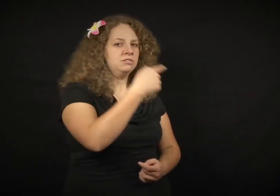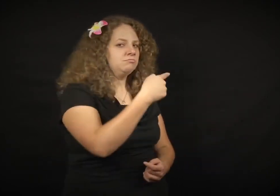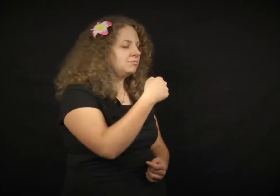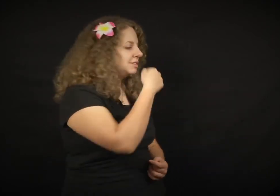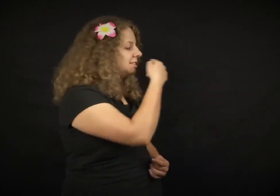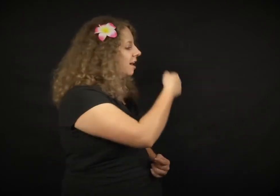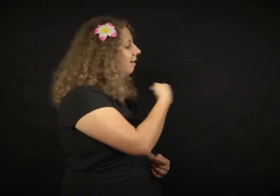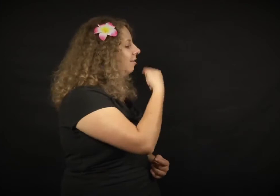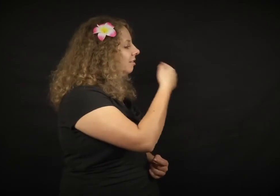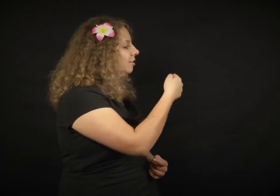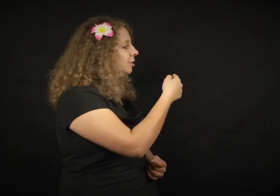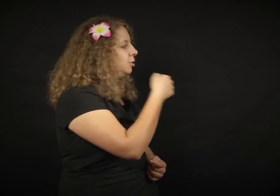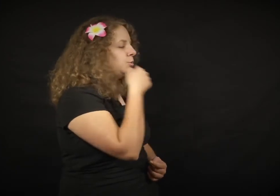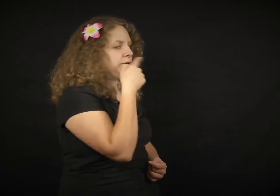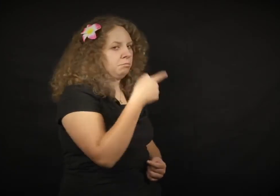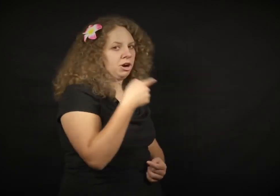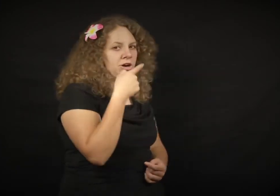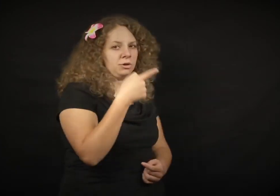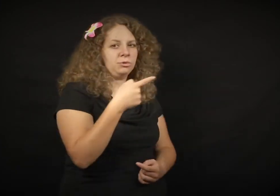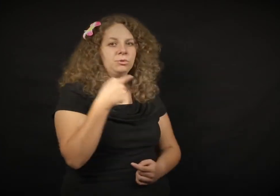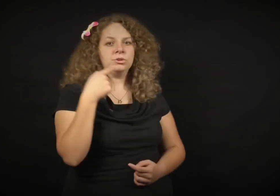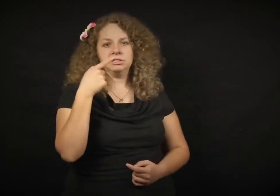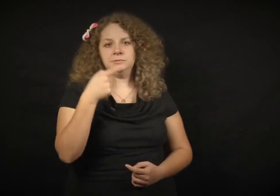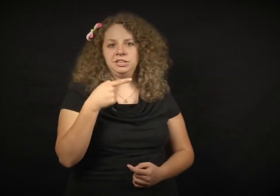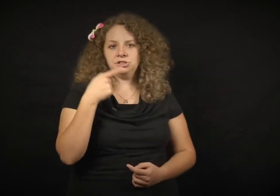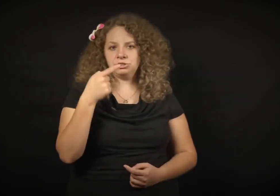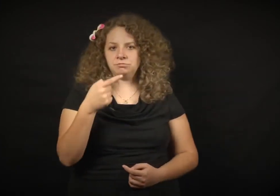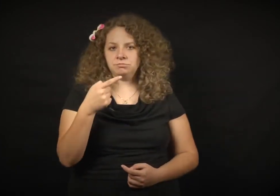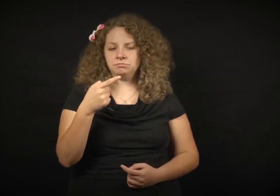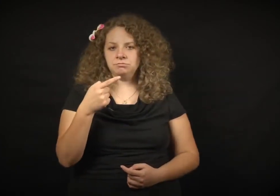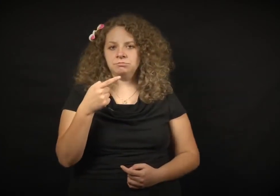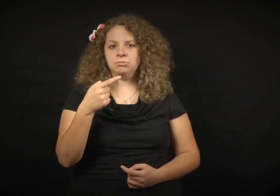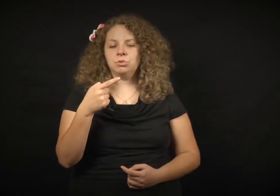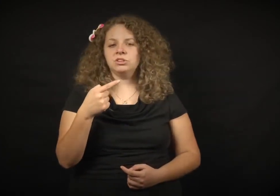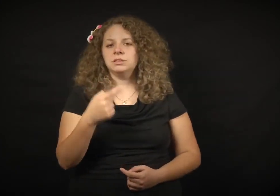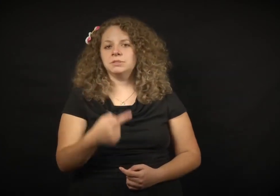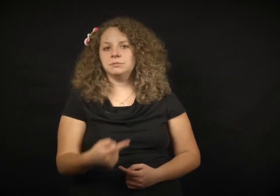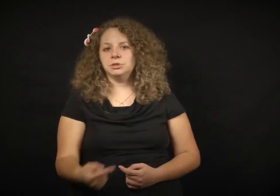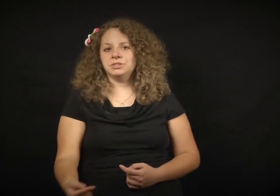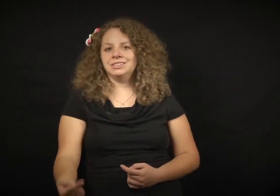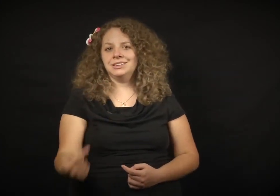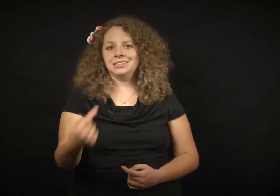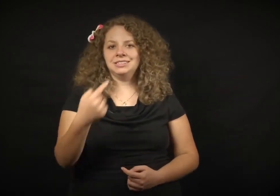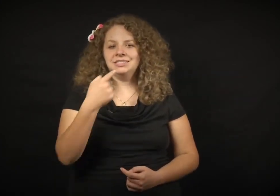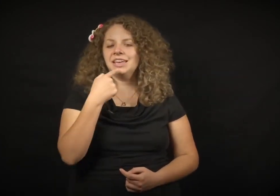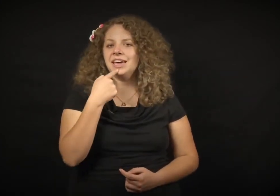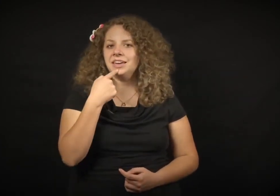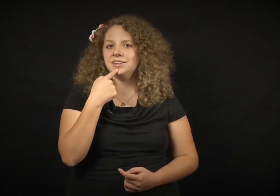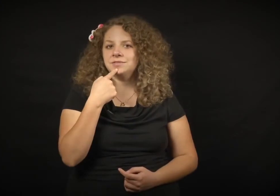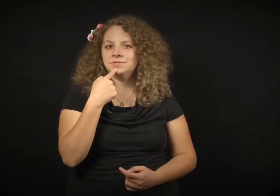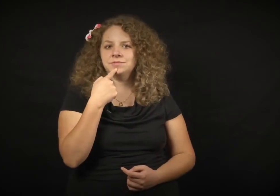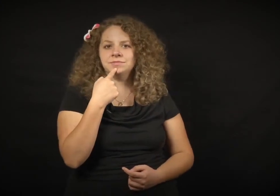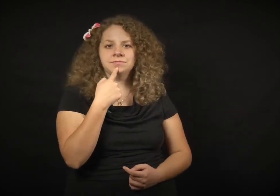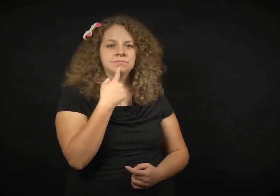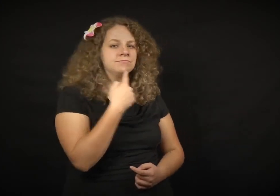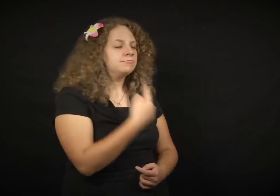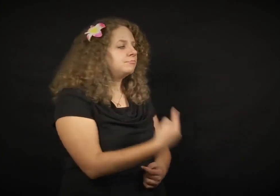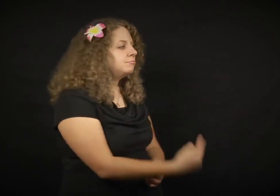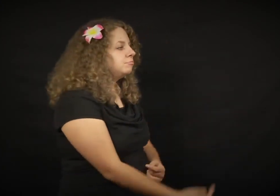mention, tell, remark, or speech. Or sometimes you'll see say. What